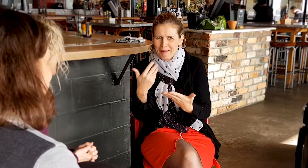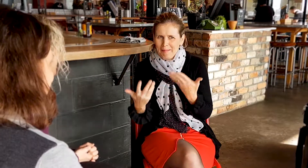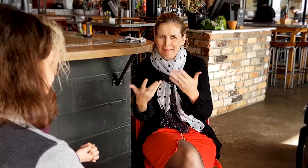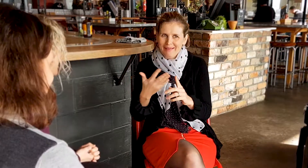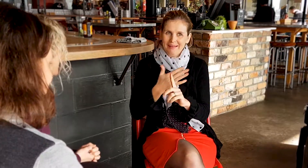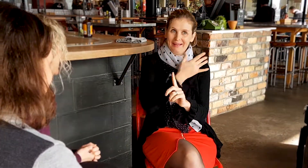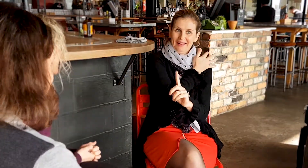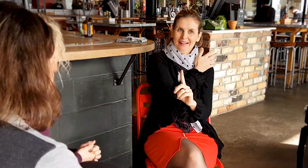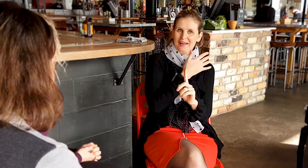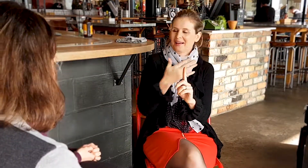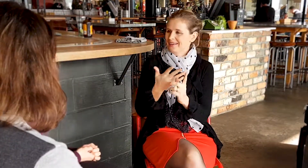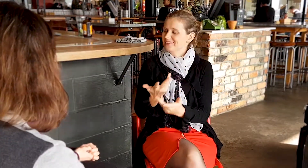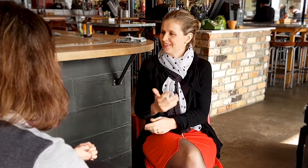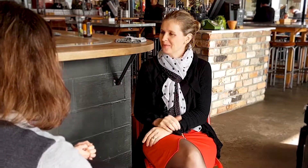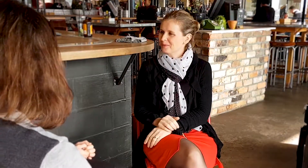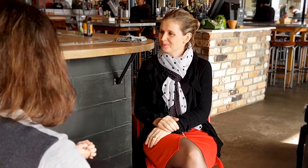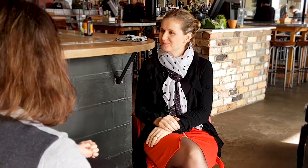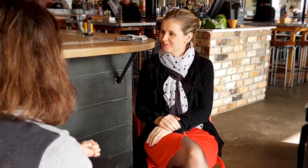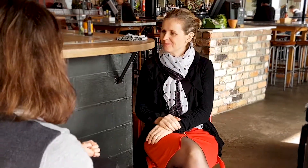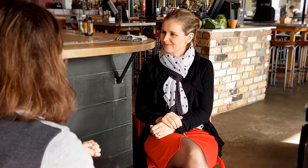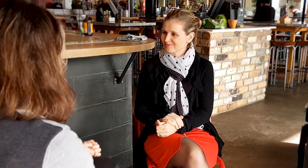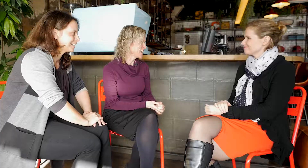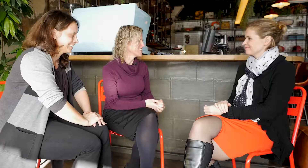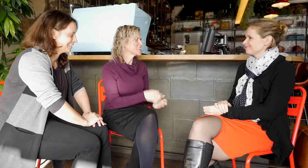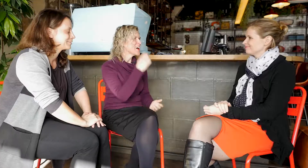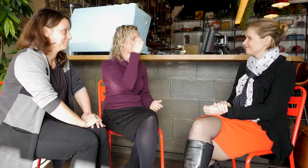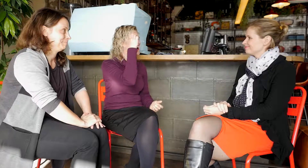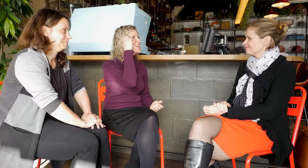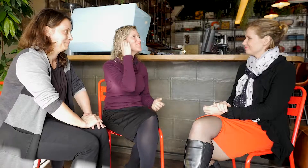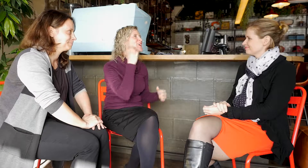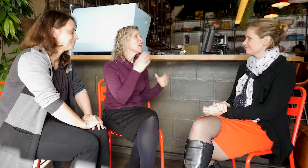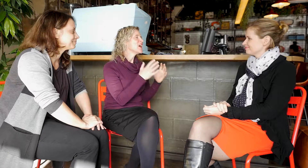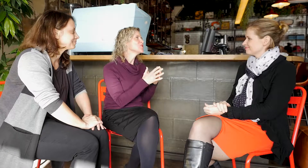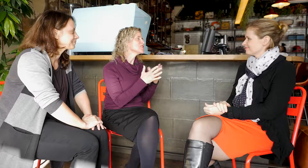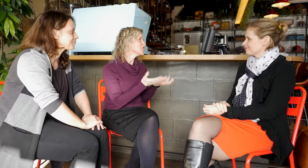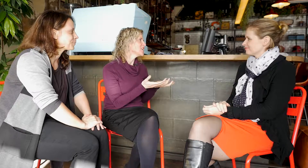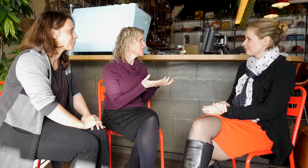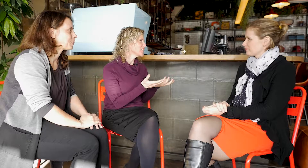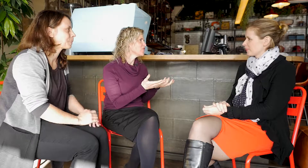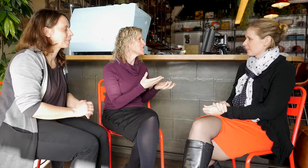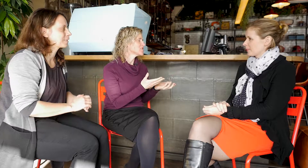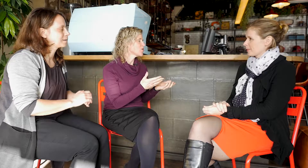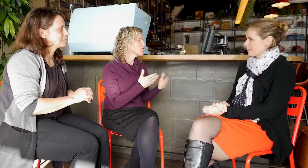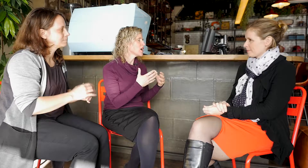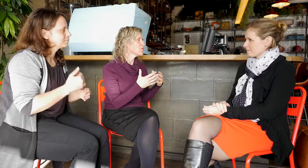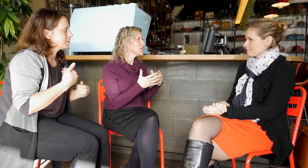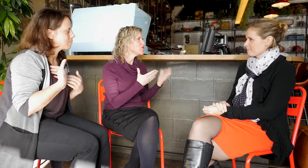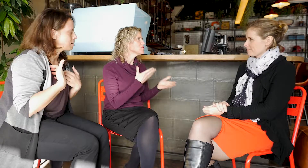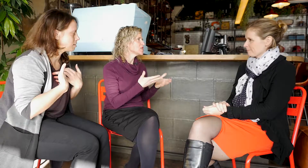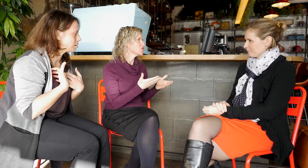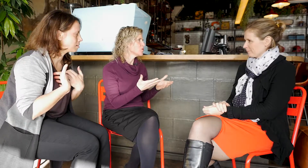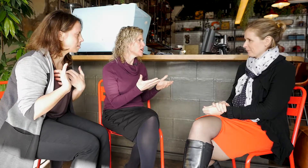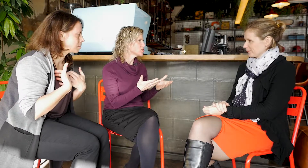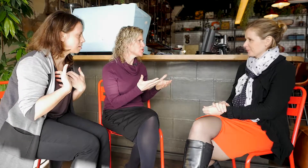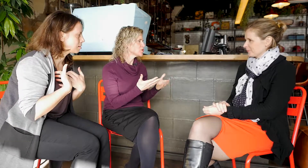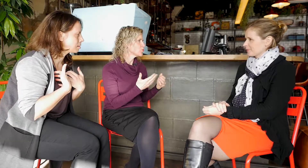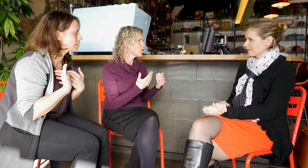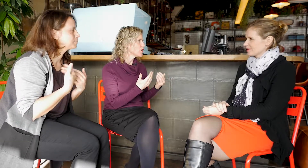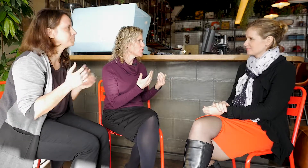much information can I squeeze into this history? yes. I'm just really curious, so in those situations, were